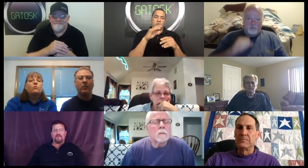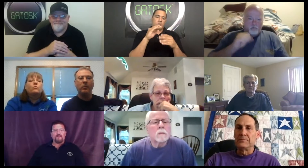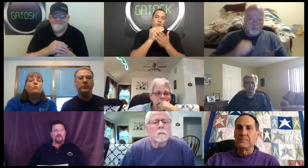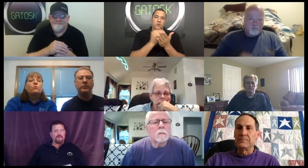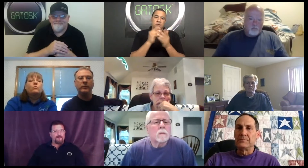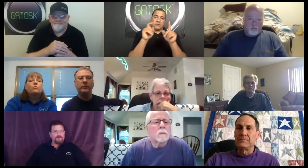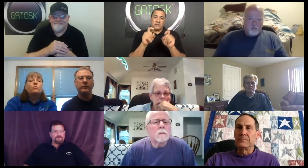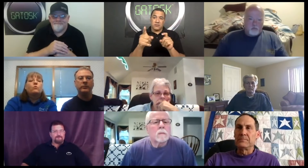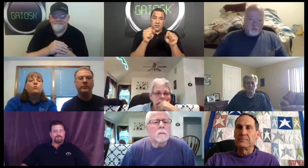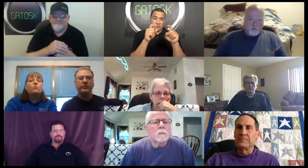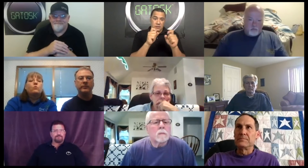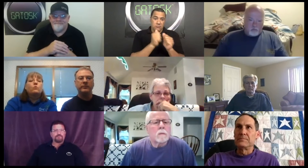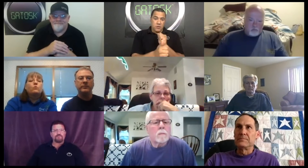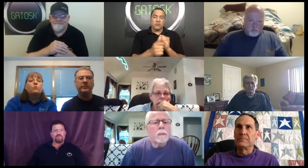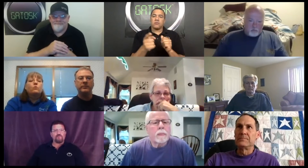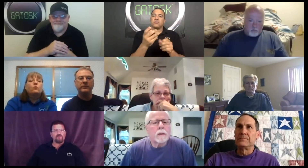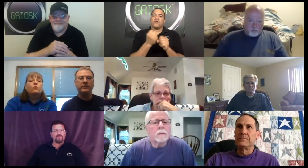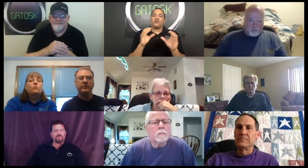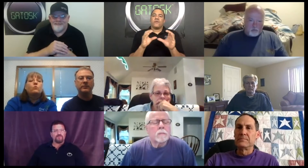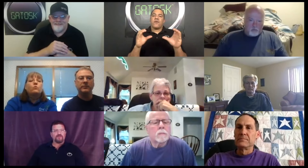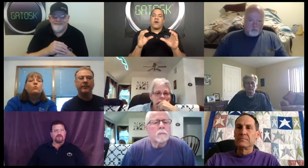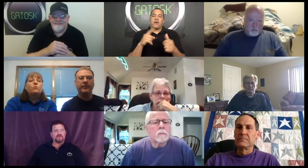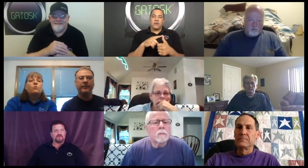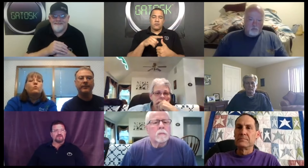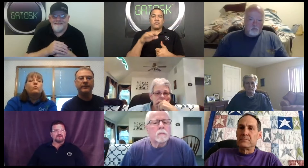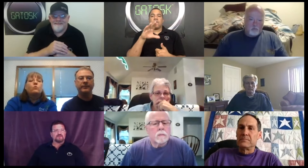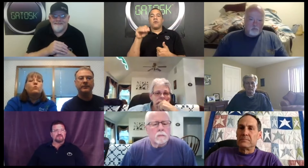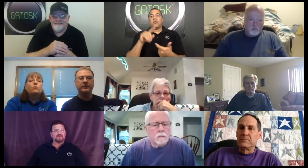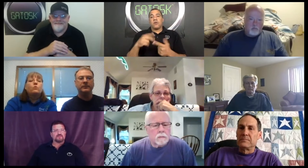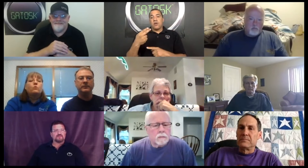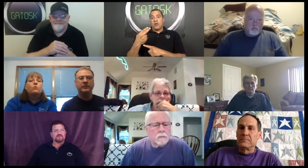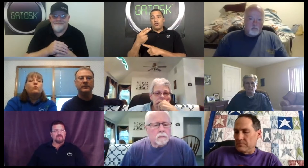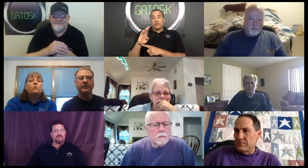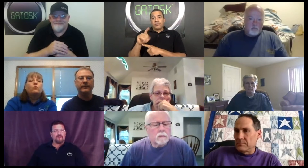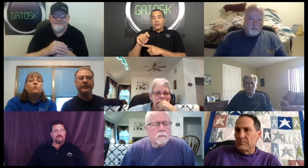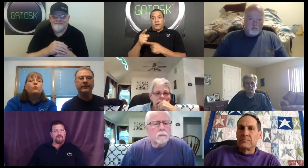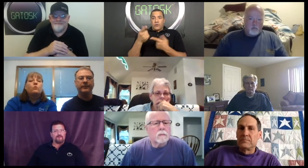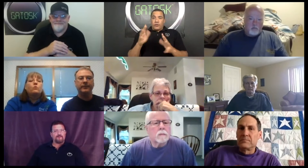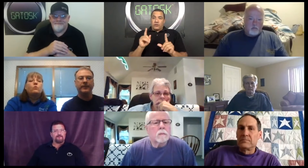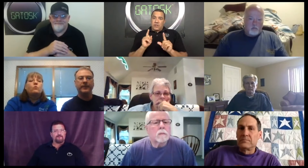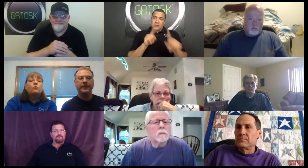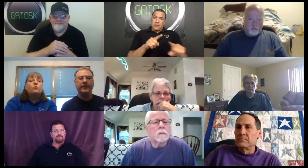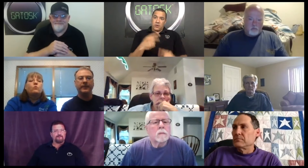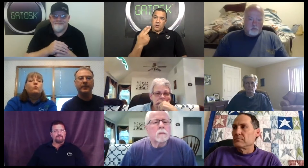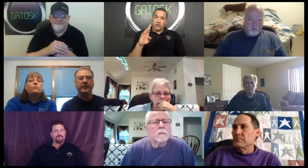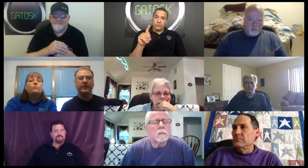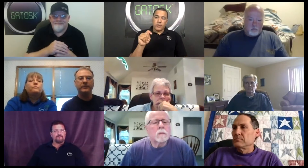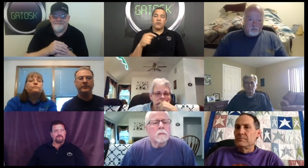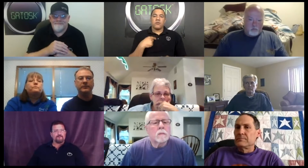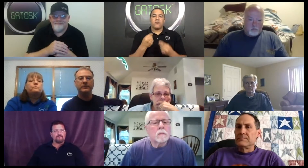internet courses. Once you pass that course, you get certified, and then HBT. Once you've